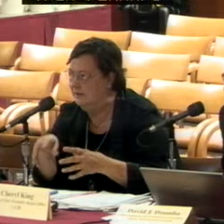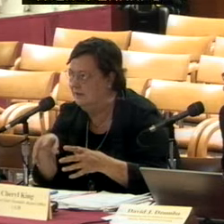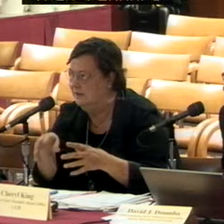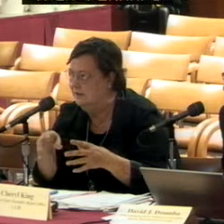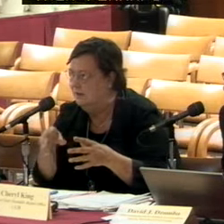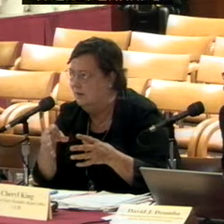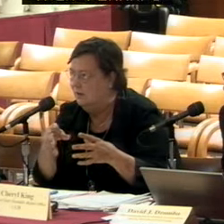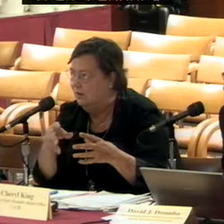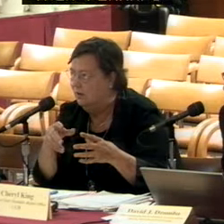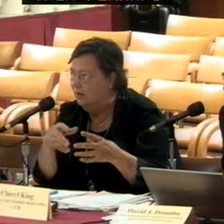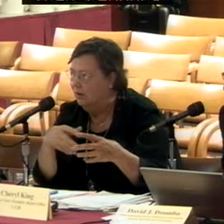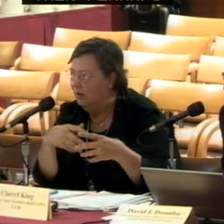be